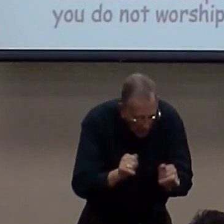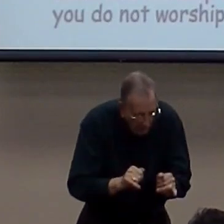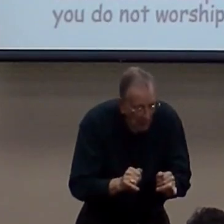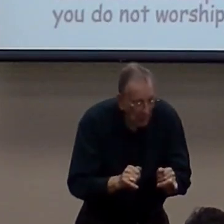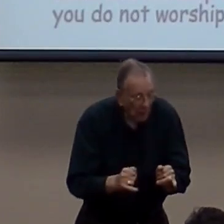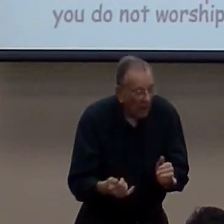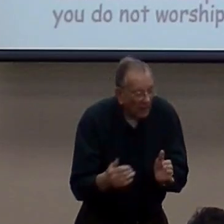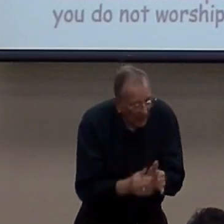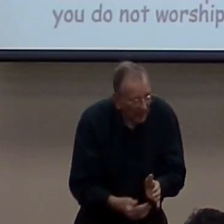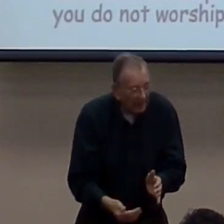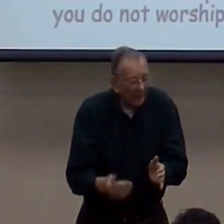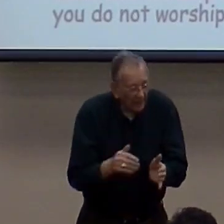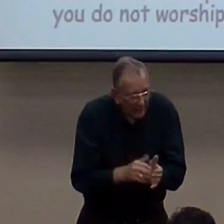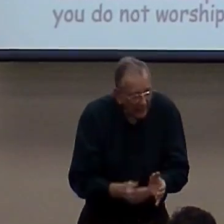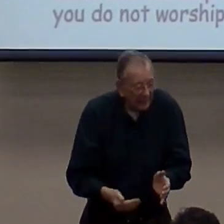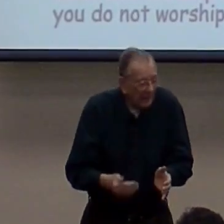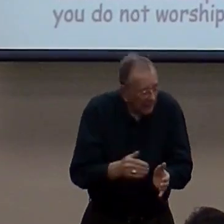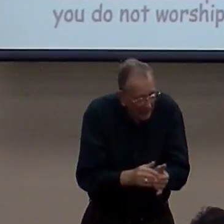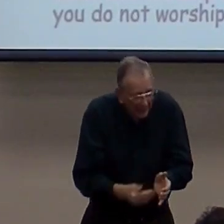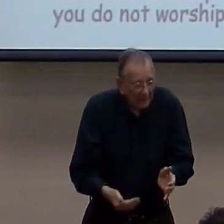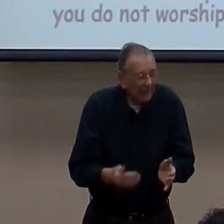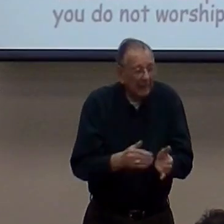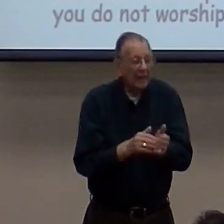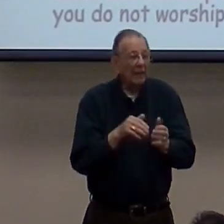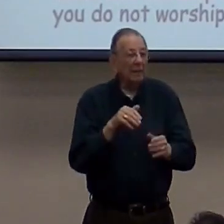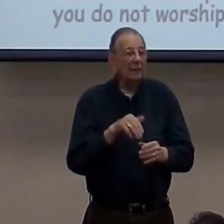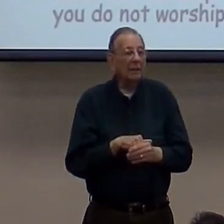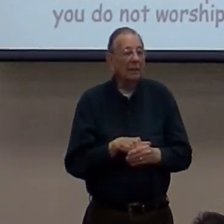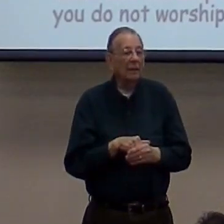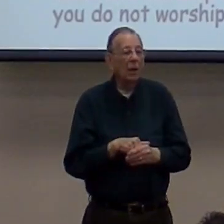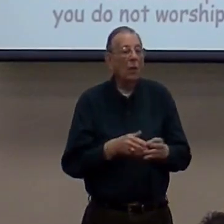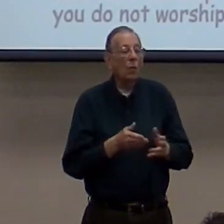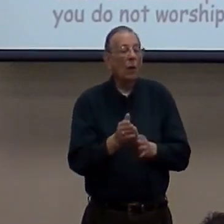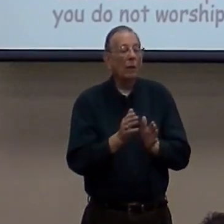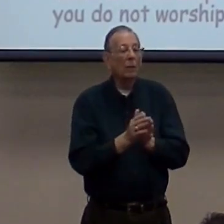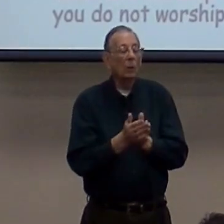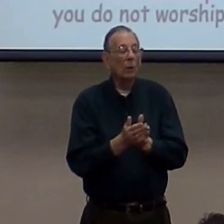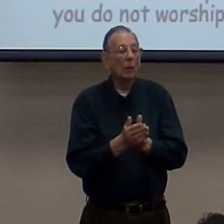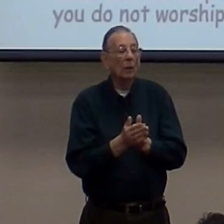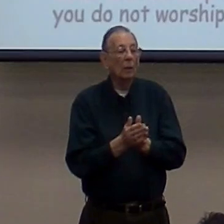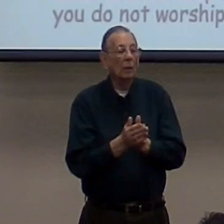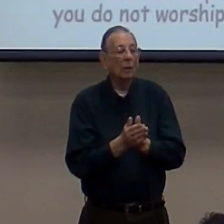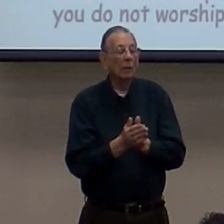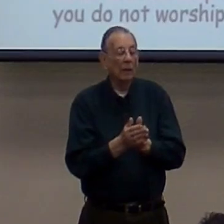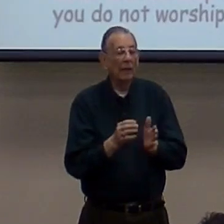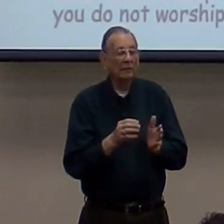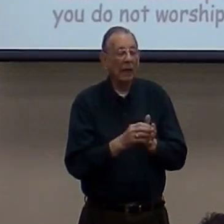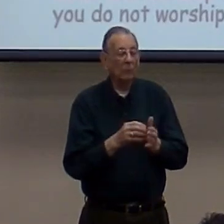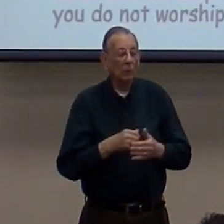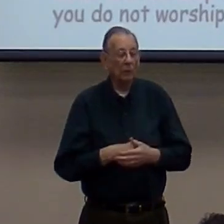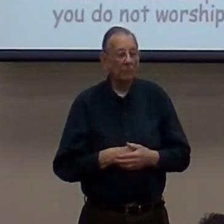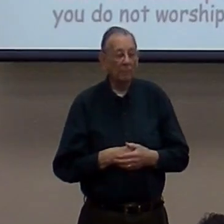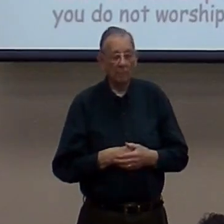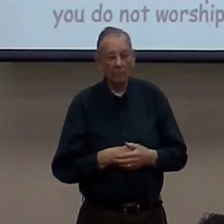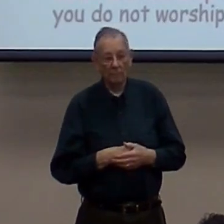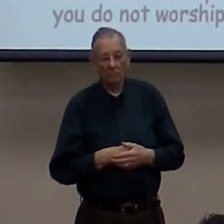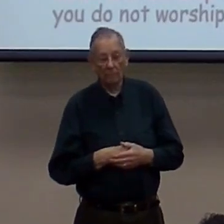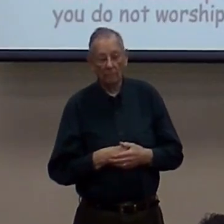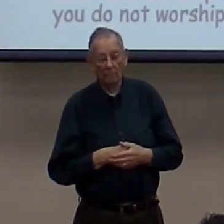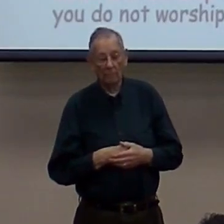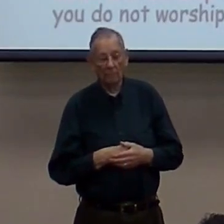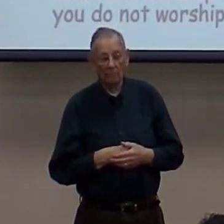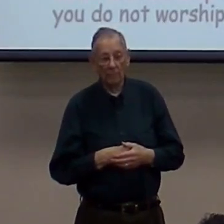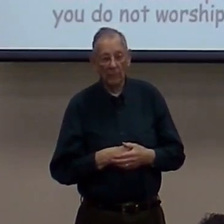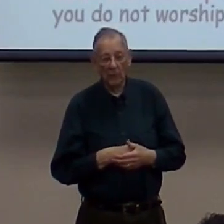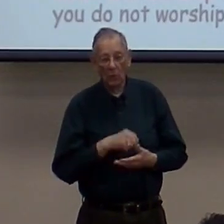that's repeated over and over and over again throughout the book, throughout the chapter. So